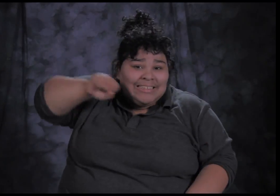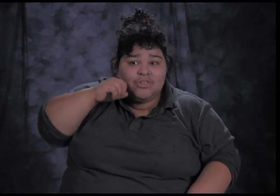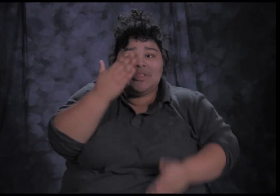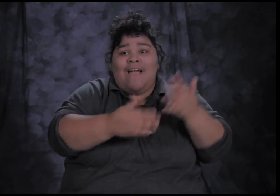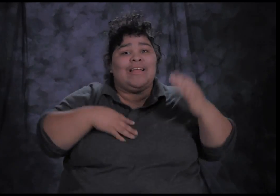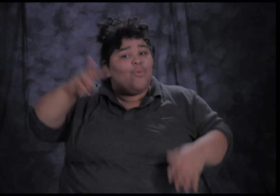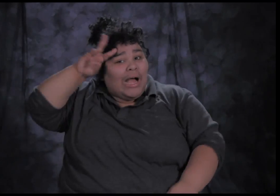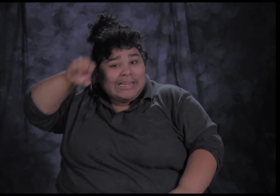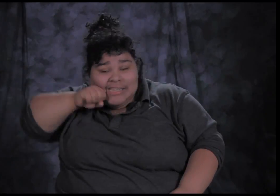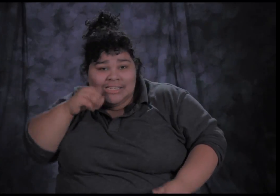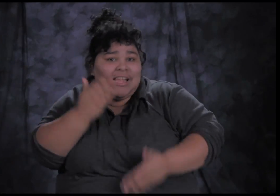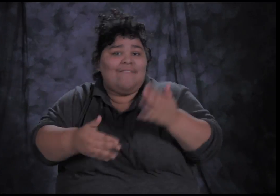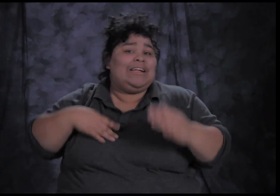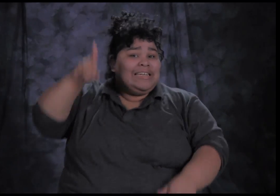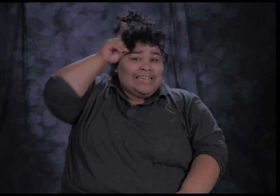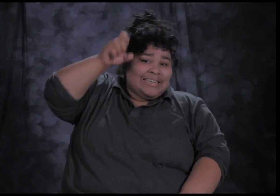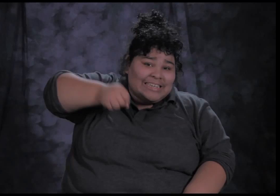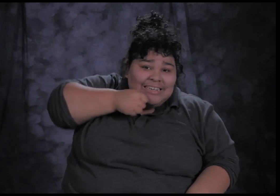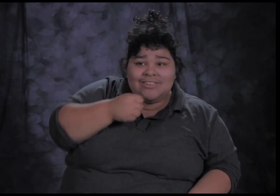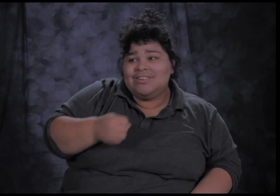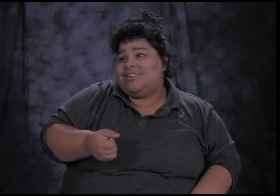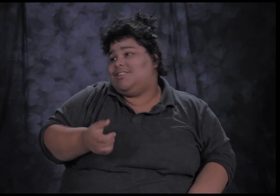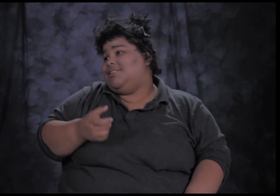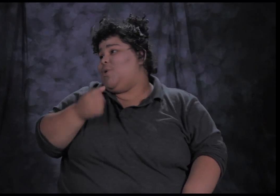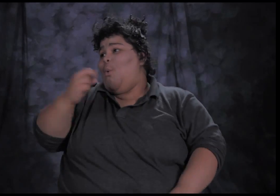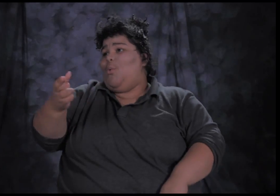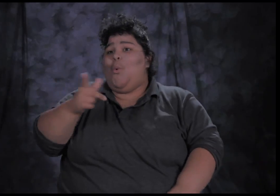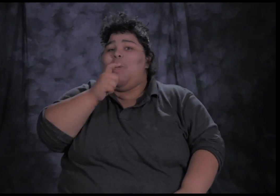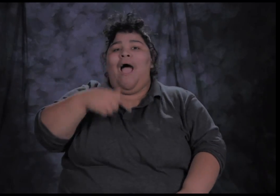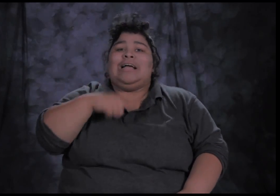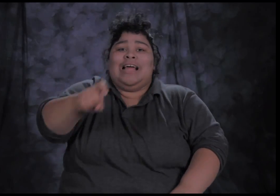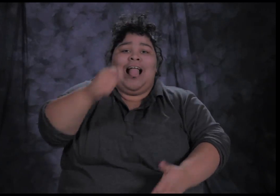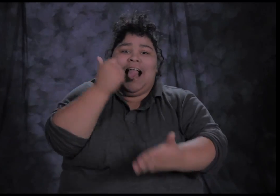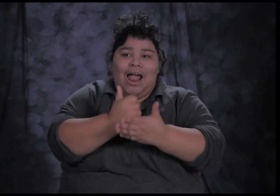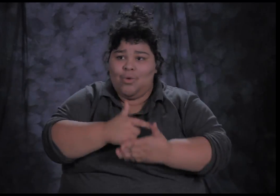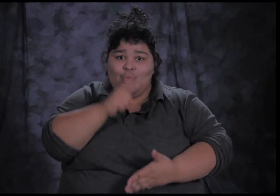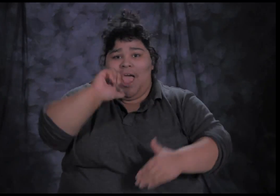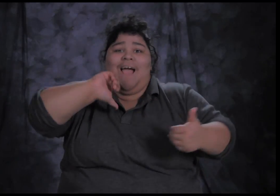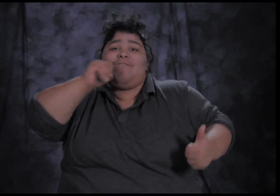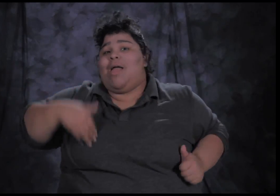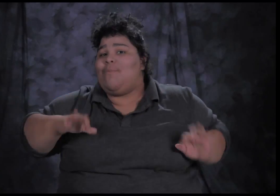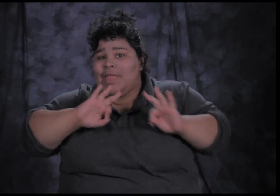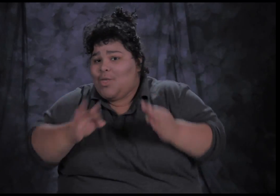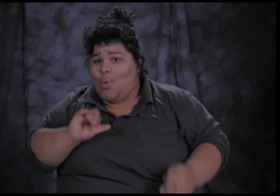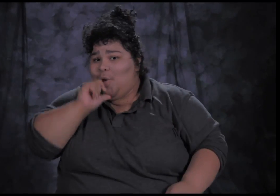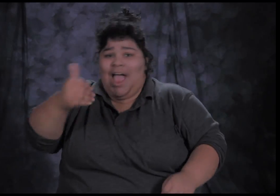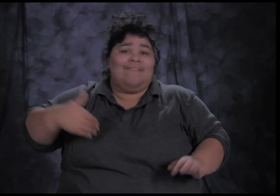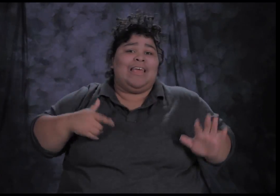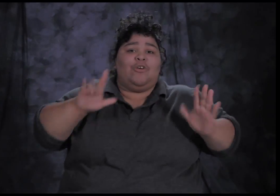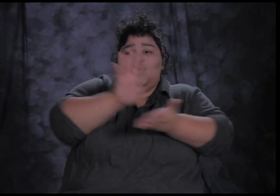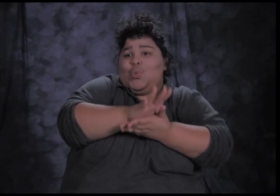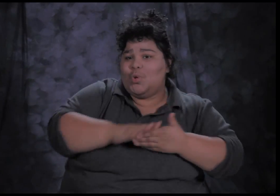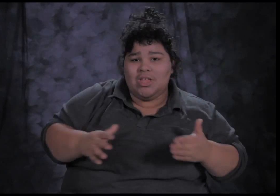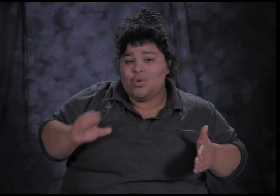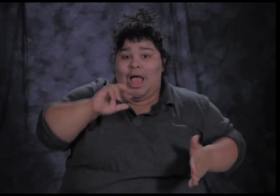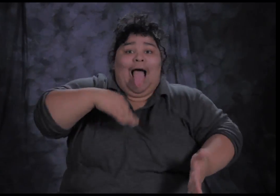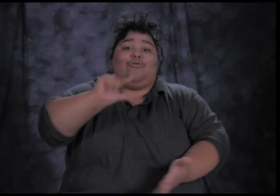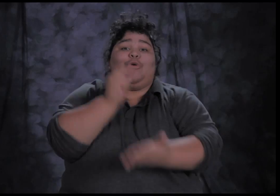person is anxious. We do this, we do that. We even do it to ourselves. Or that person has no chance. They're not going to graduate high